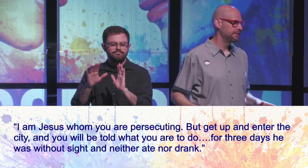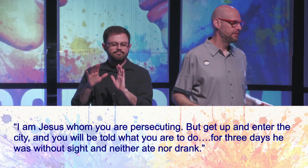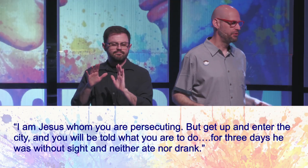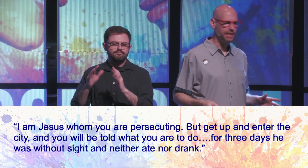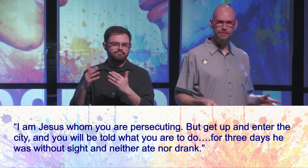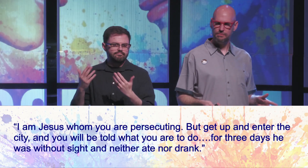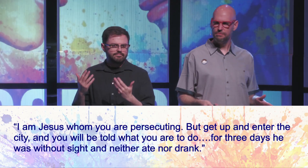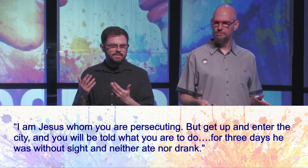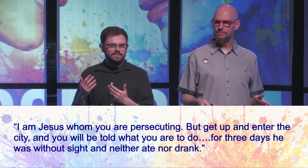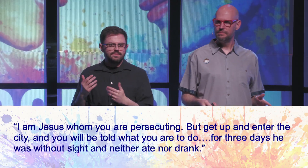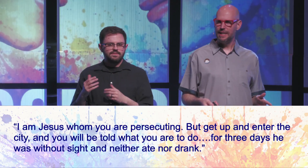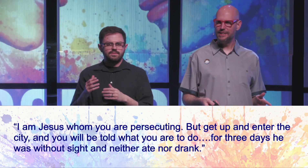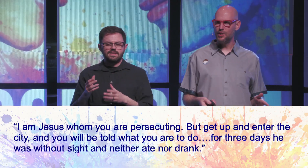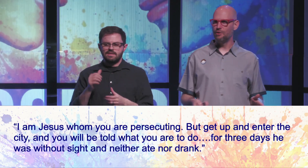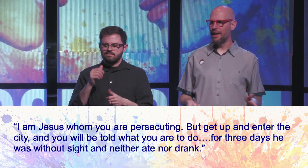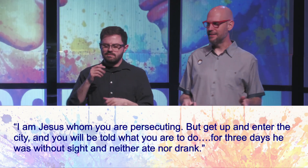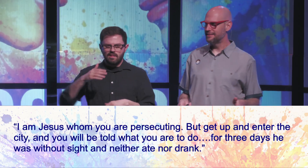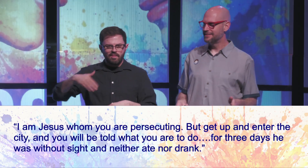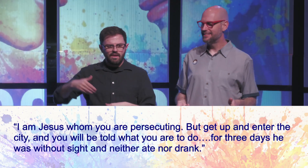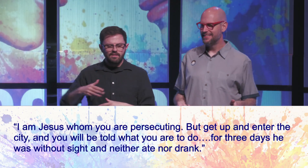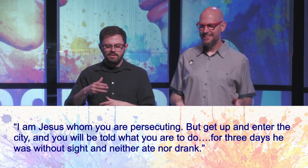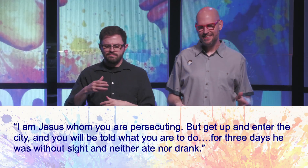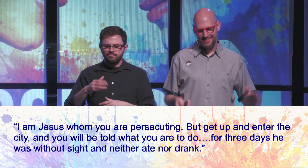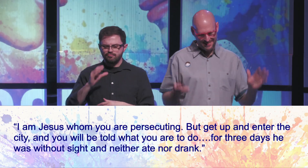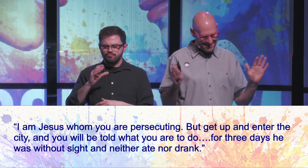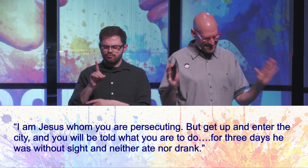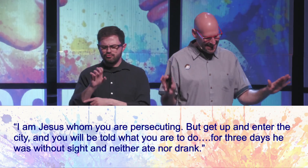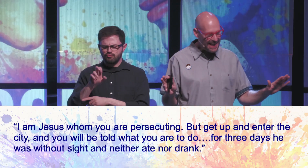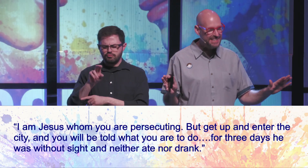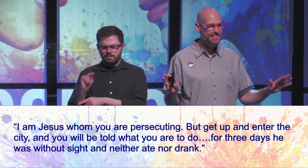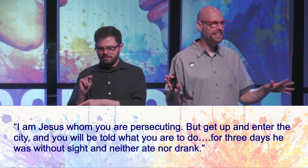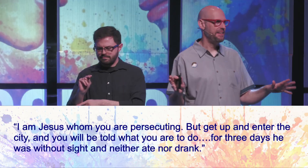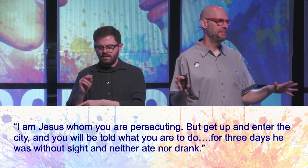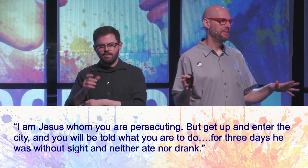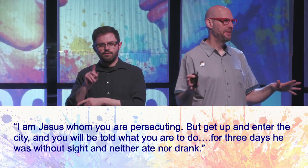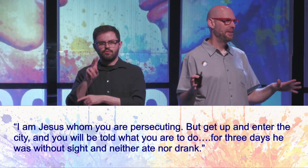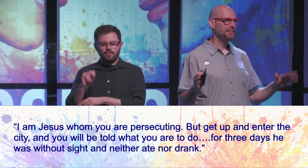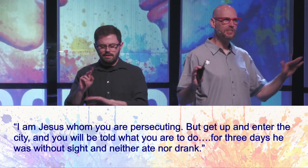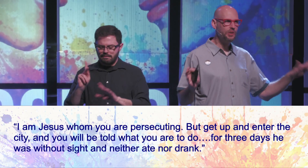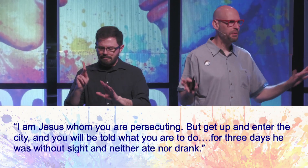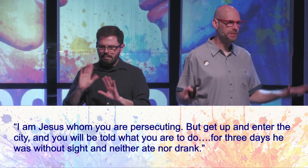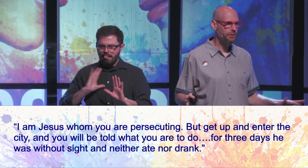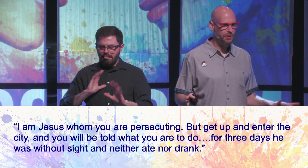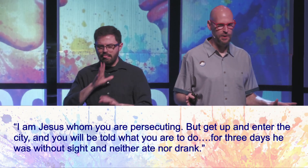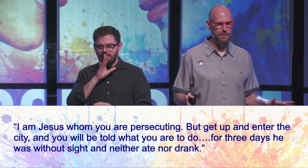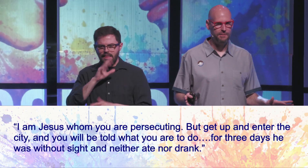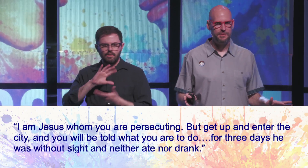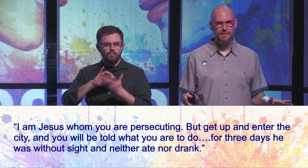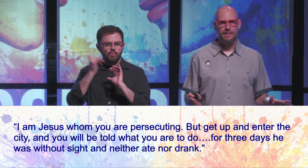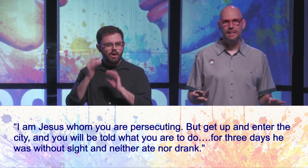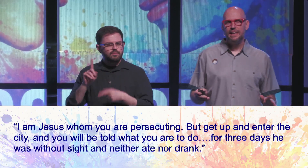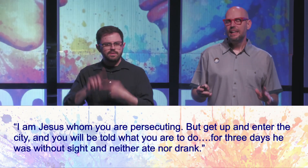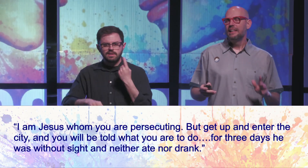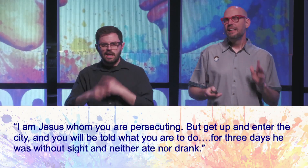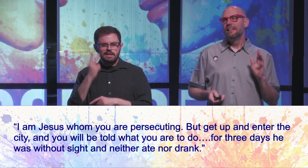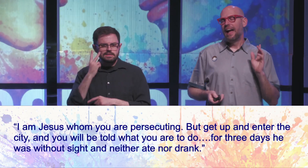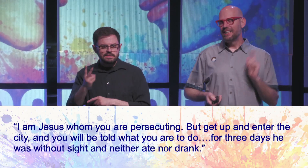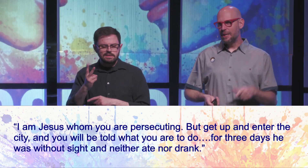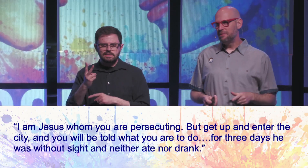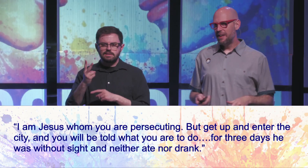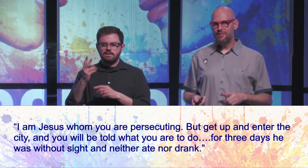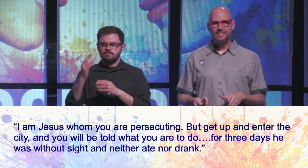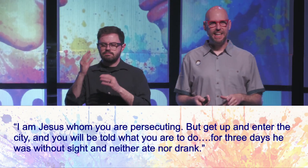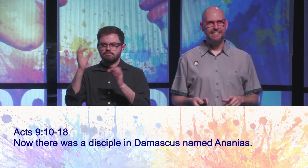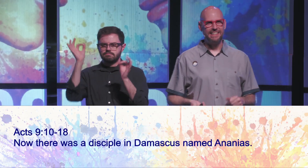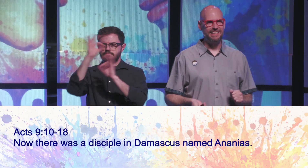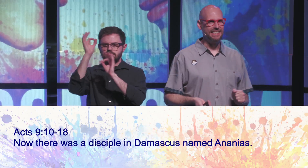drinking. Drinking? He hasn't drank. Can't see. Doesn't know what's going on. Acts